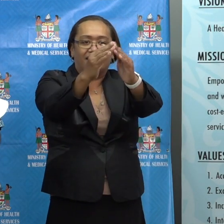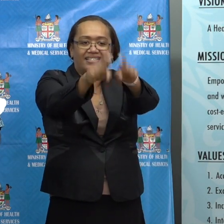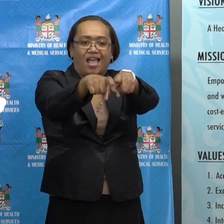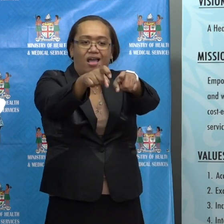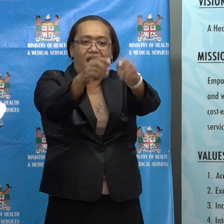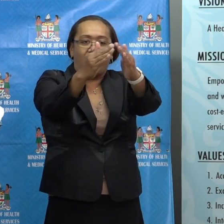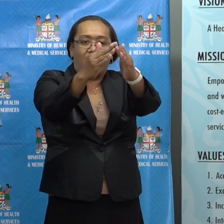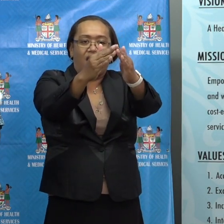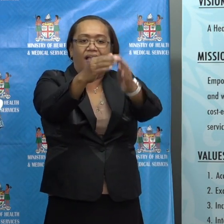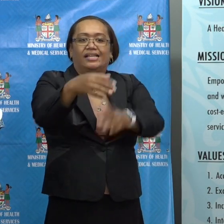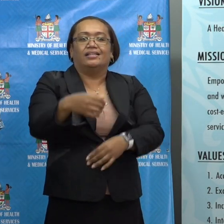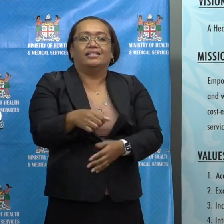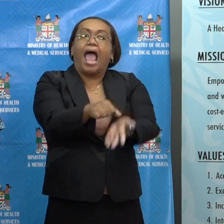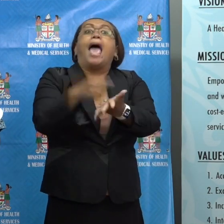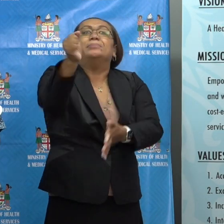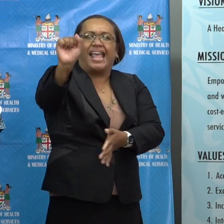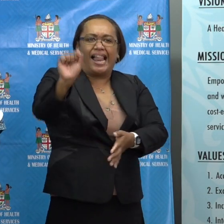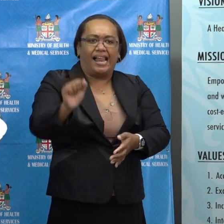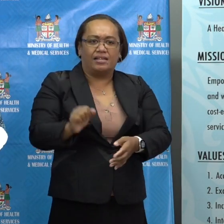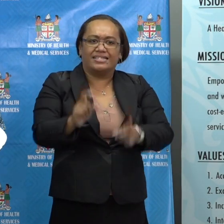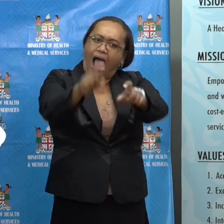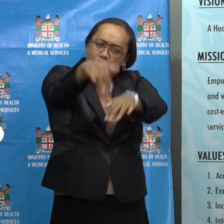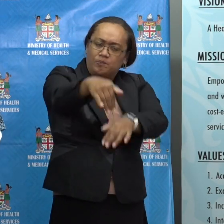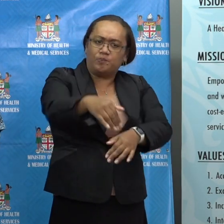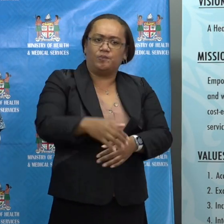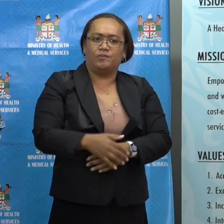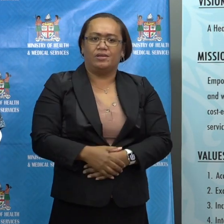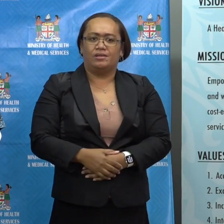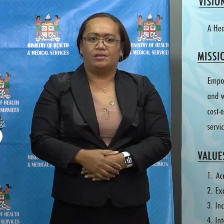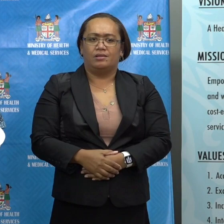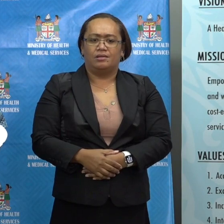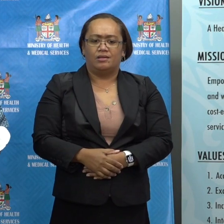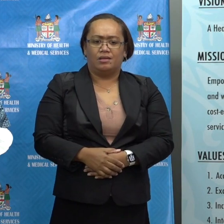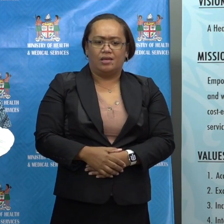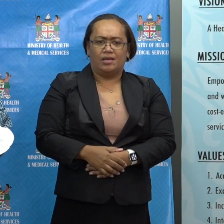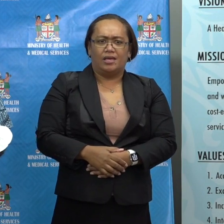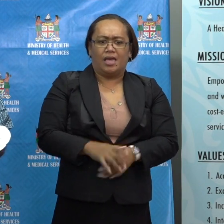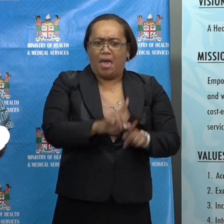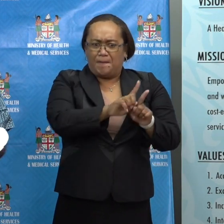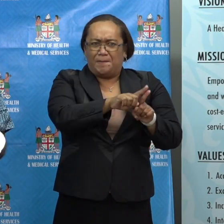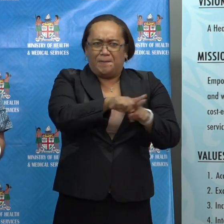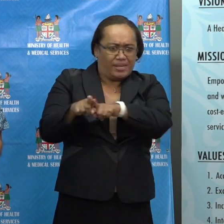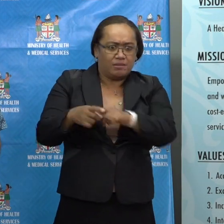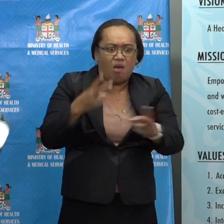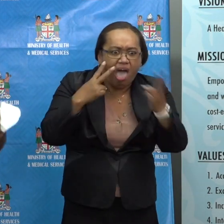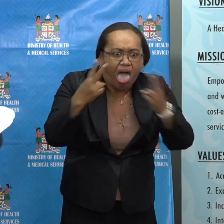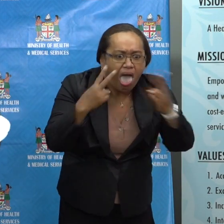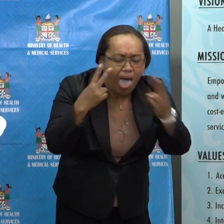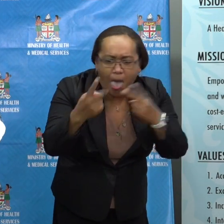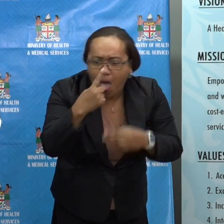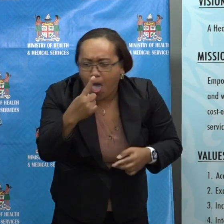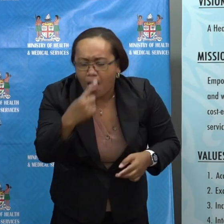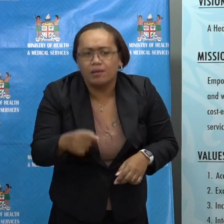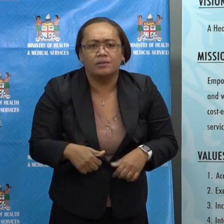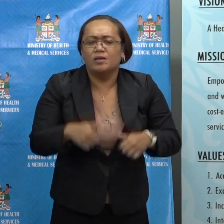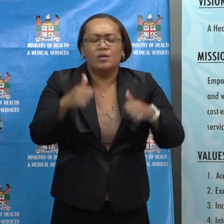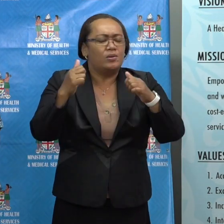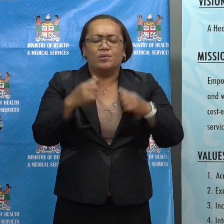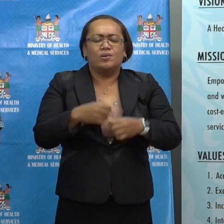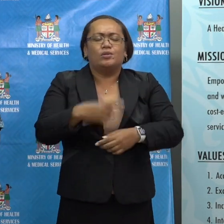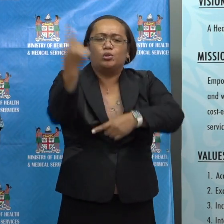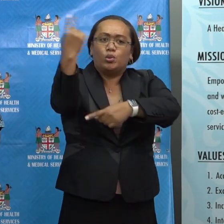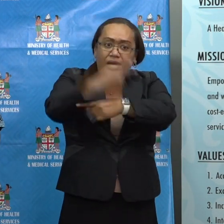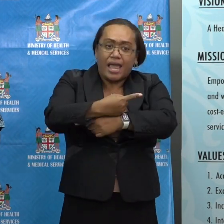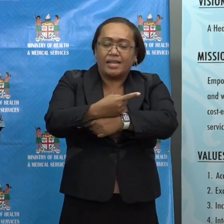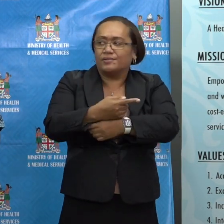point. If you keep still, it doesn't mean that we will come and see you at every single house and knock at your door. Once you're keeping still, and then tonight we